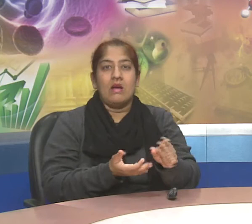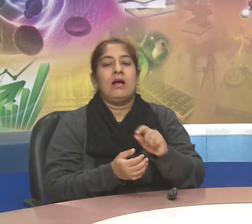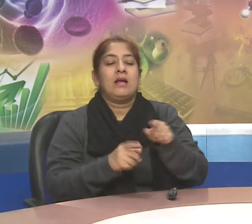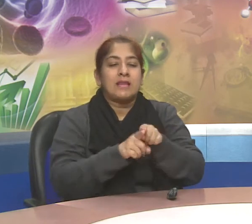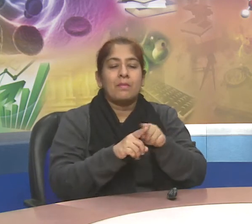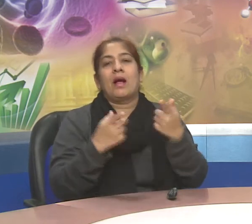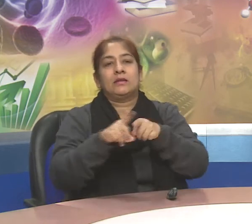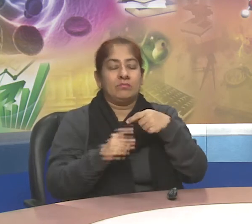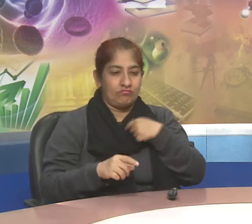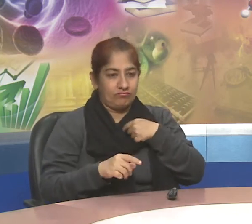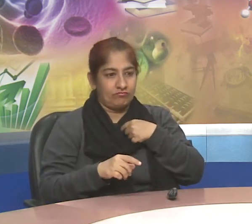Investor.